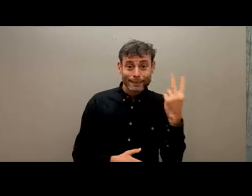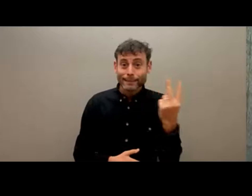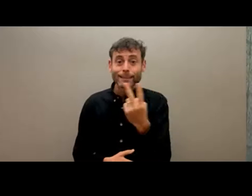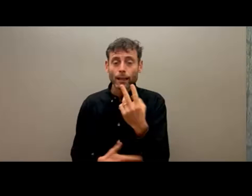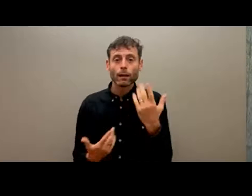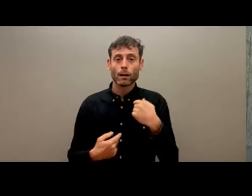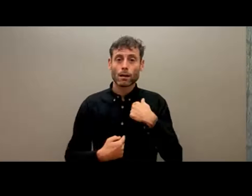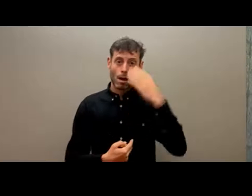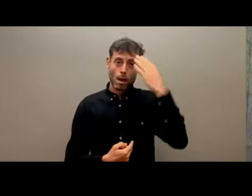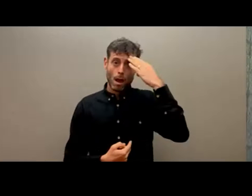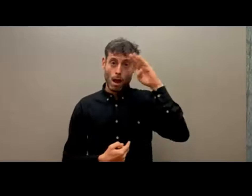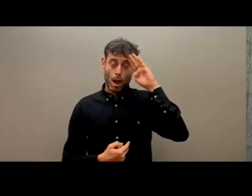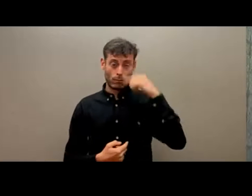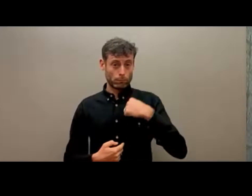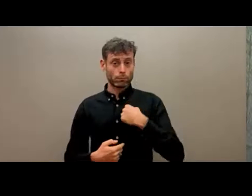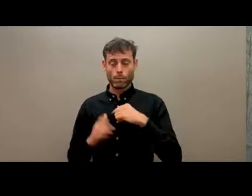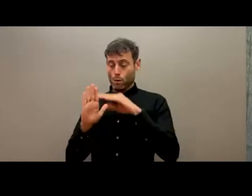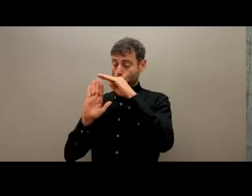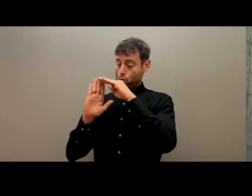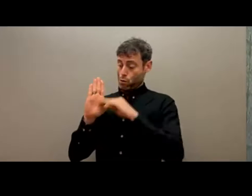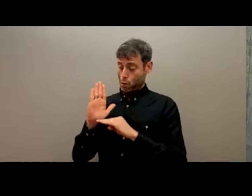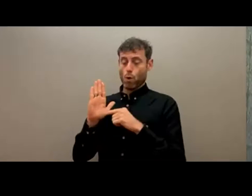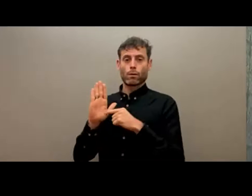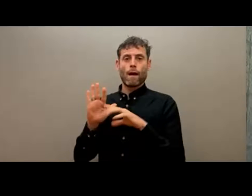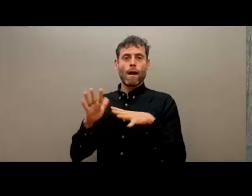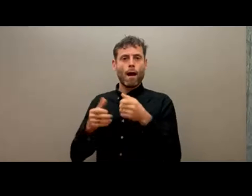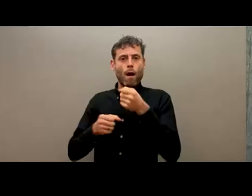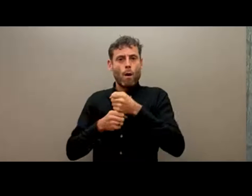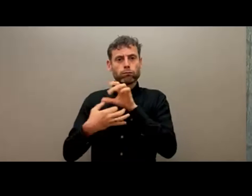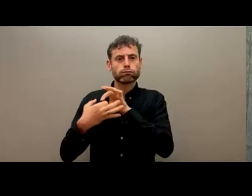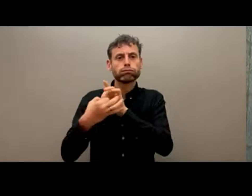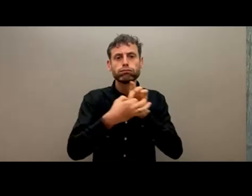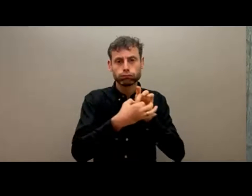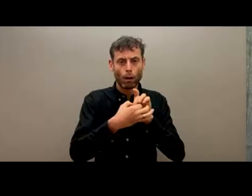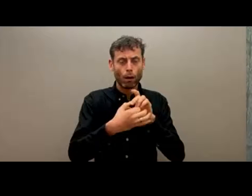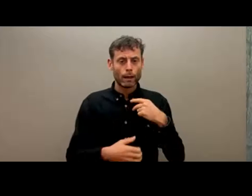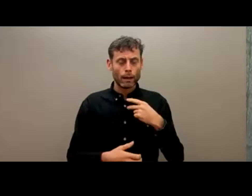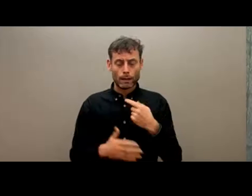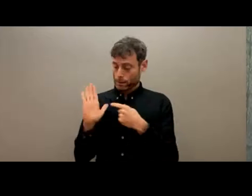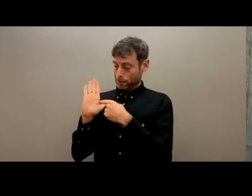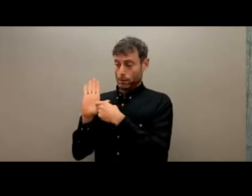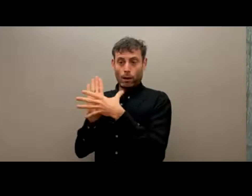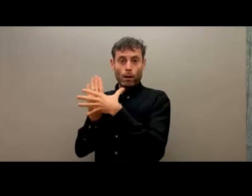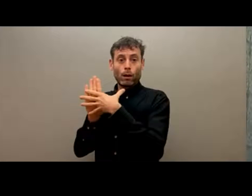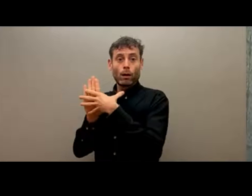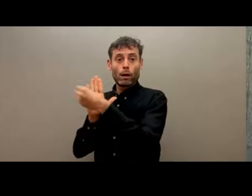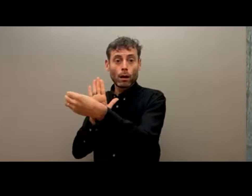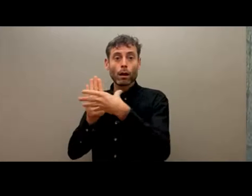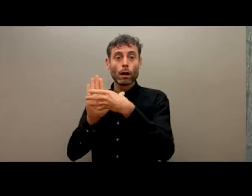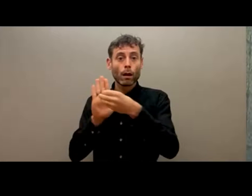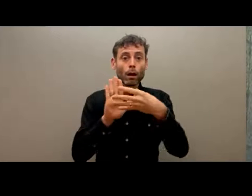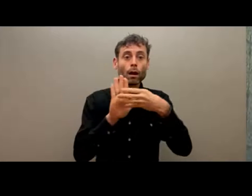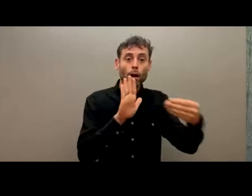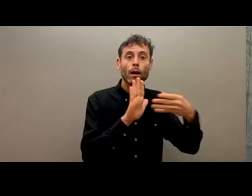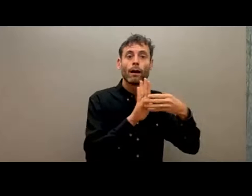in Ireland, whereby what they're involved in terms of education or